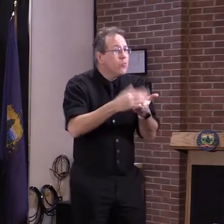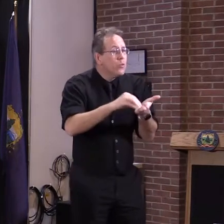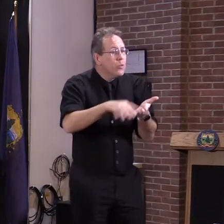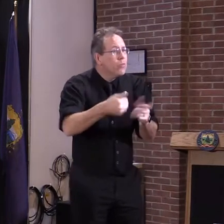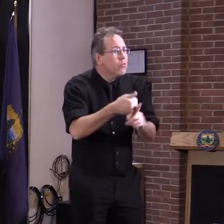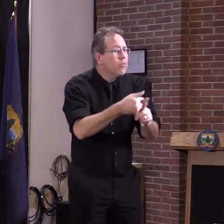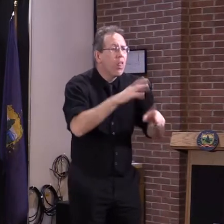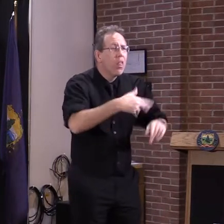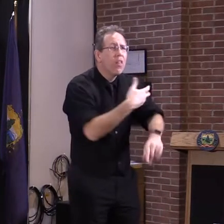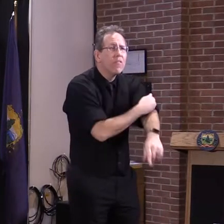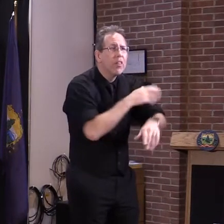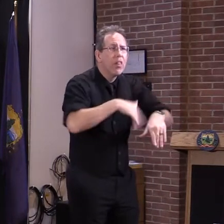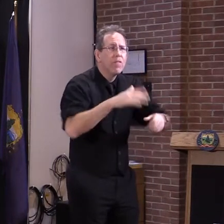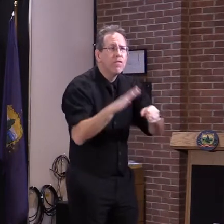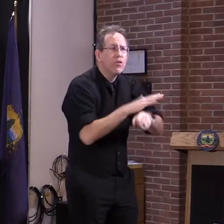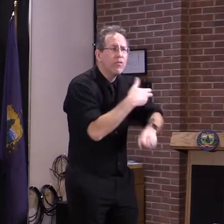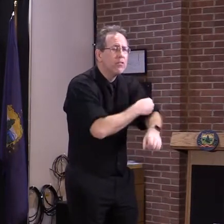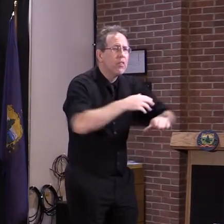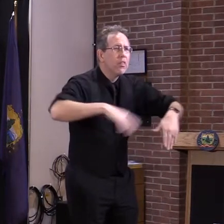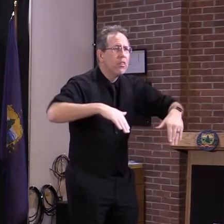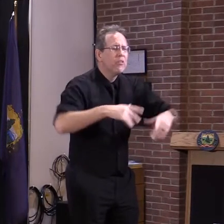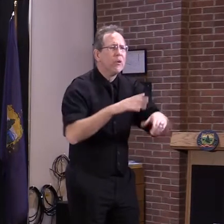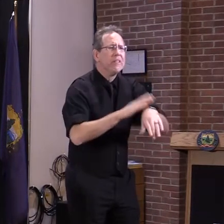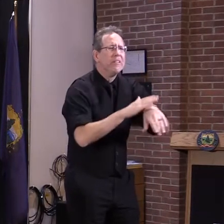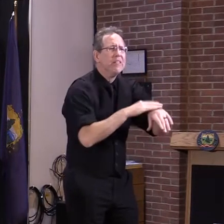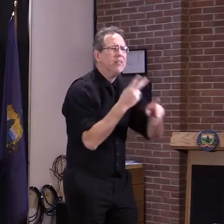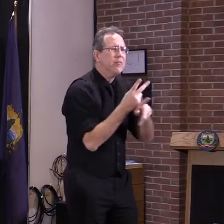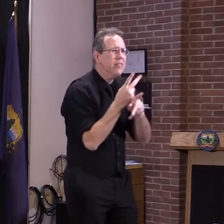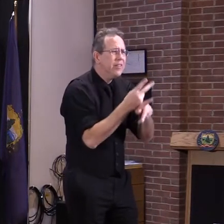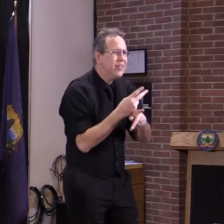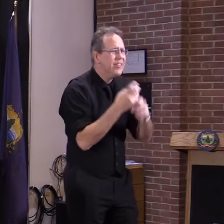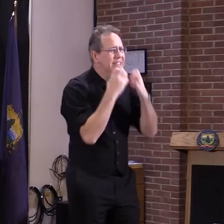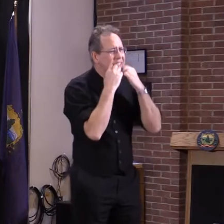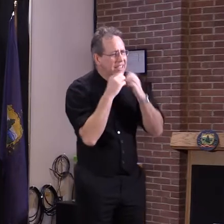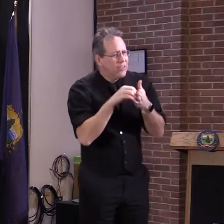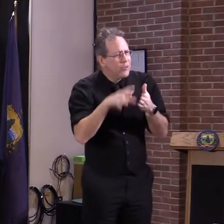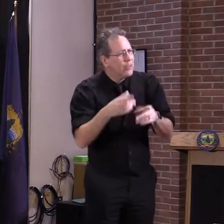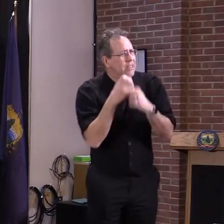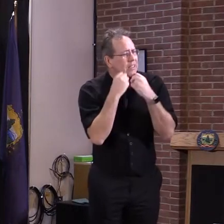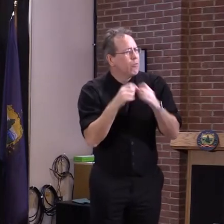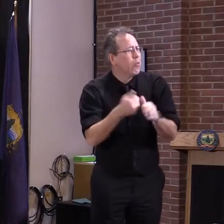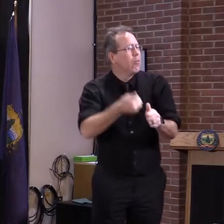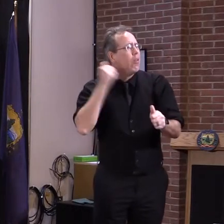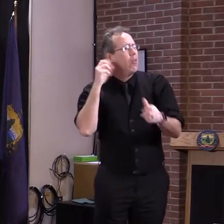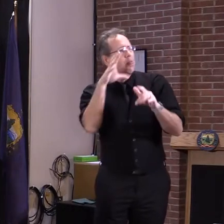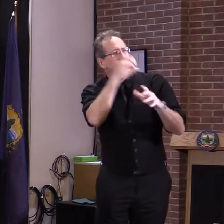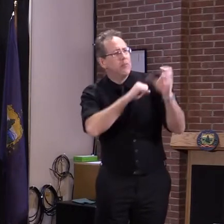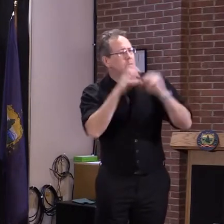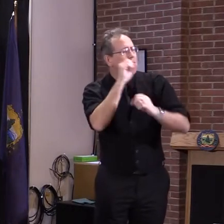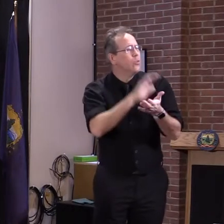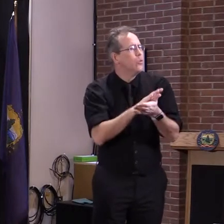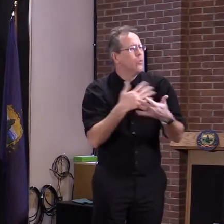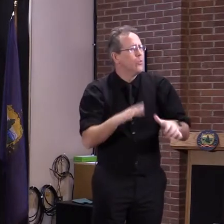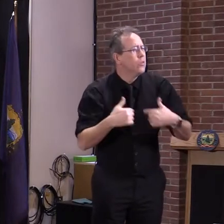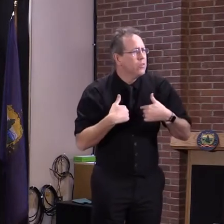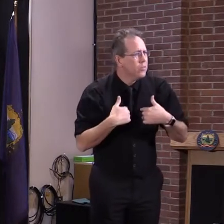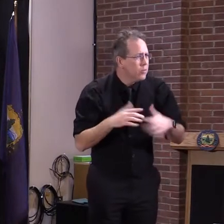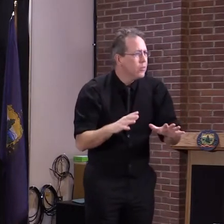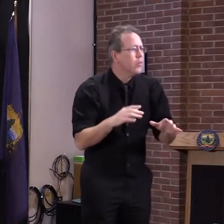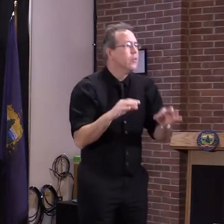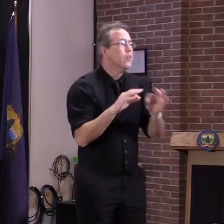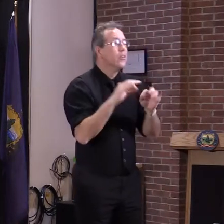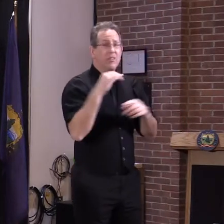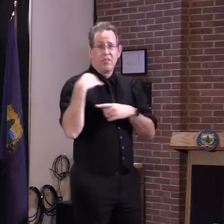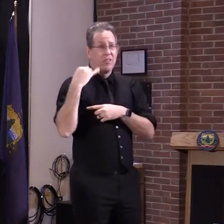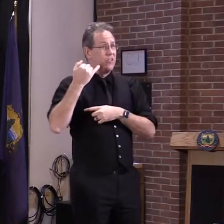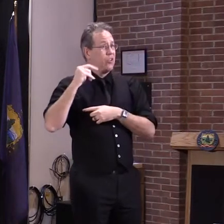vaccination, and education was and remains one of our top priorities. Since the first of the year, however, we've been struggling with